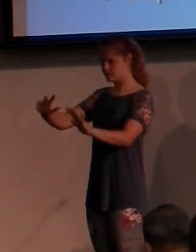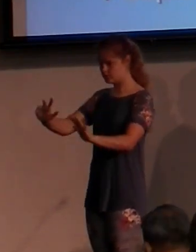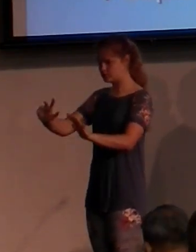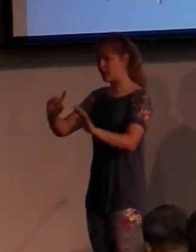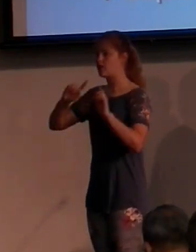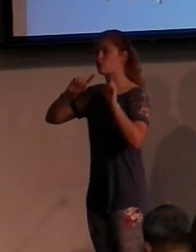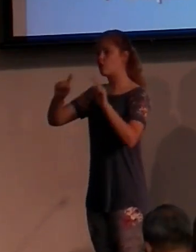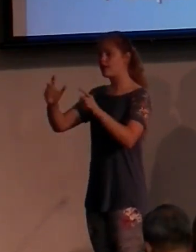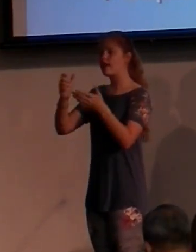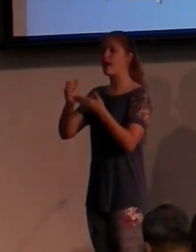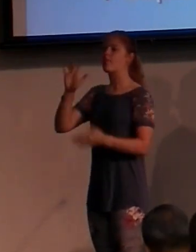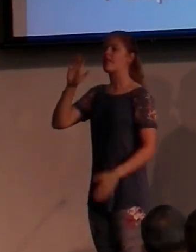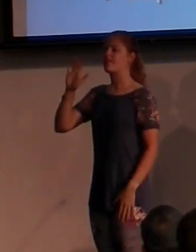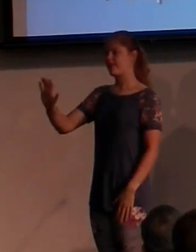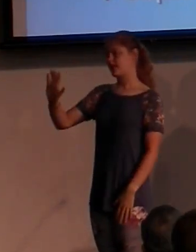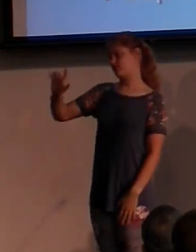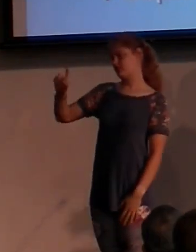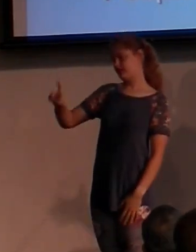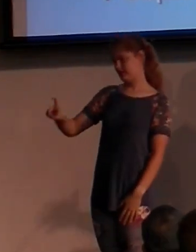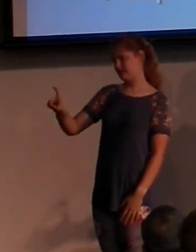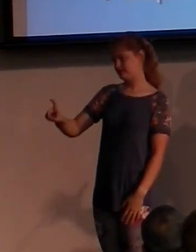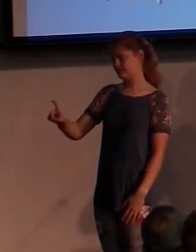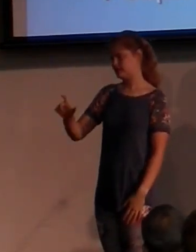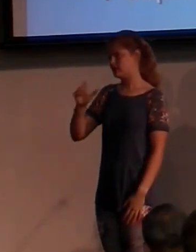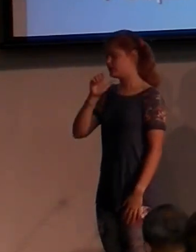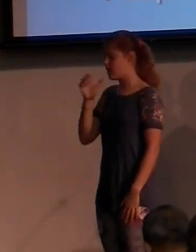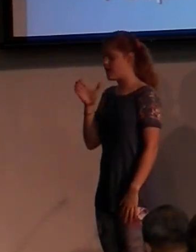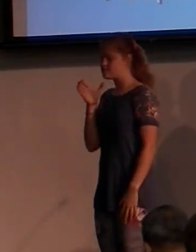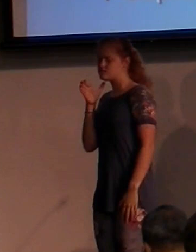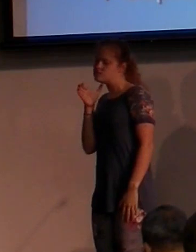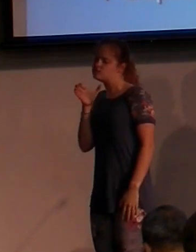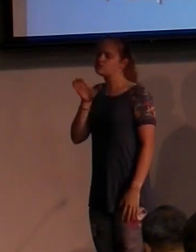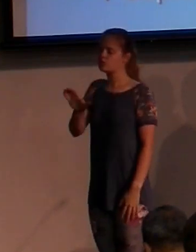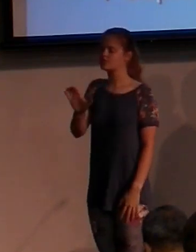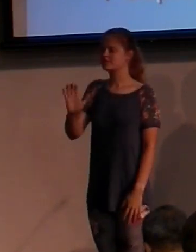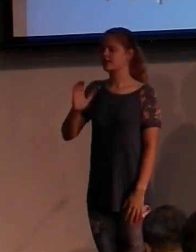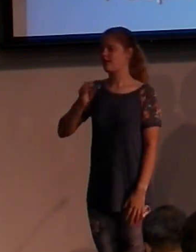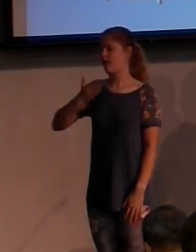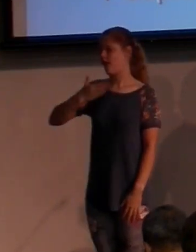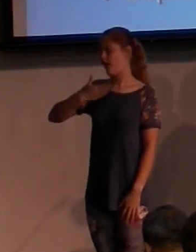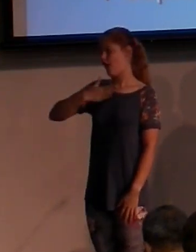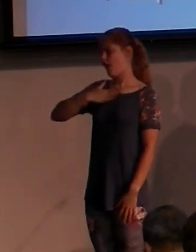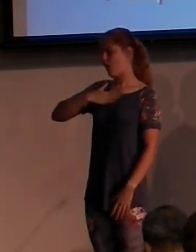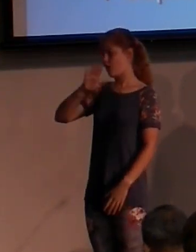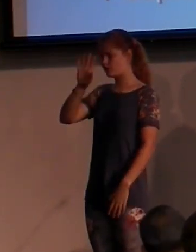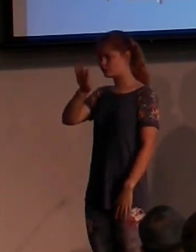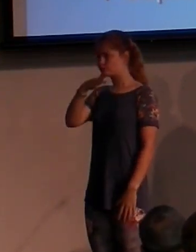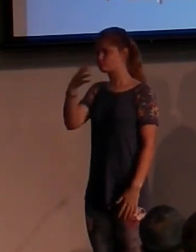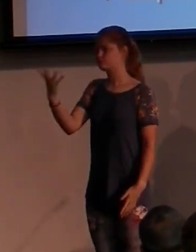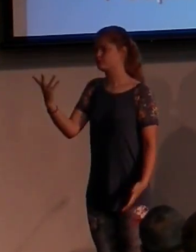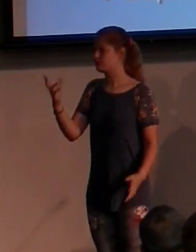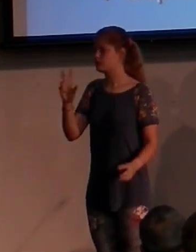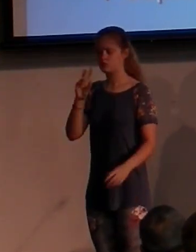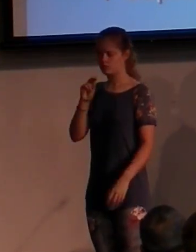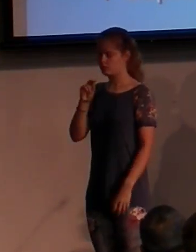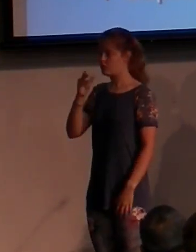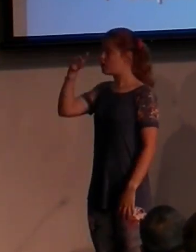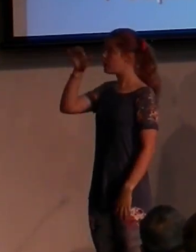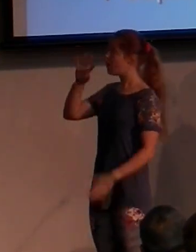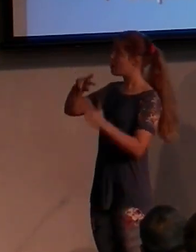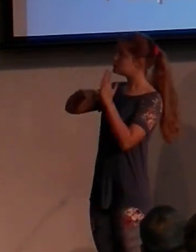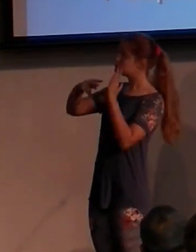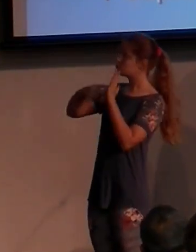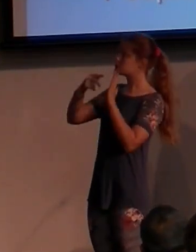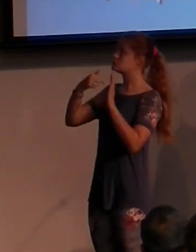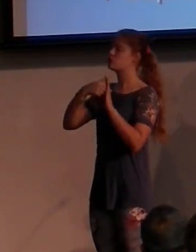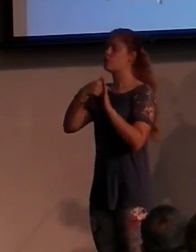with what their needs are. So we're not going and forcing our agenda on anyone. It's all God's purpose. That's what it's all about. So we're partnering